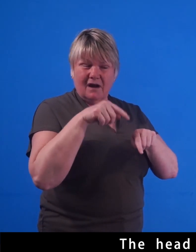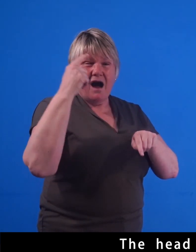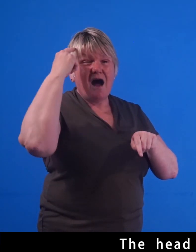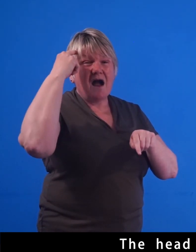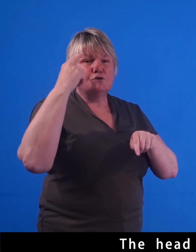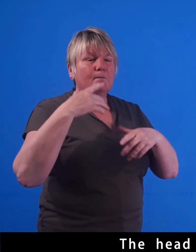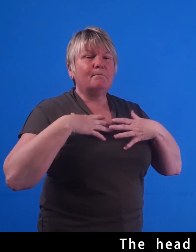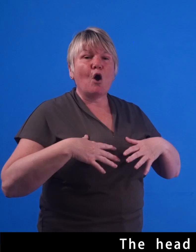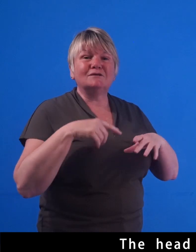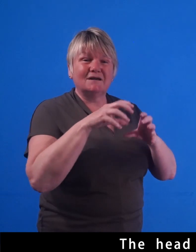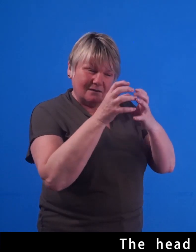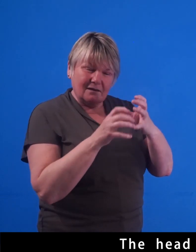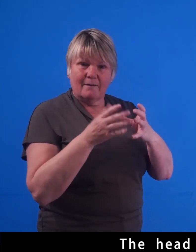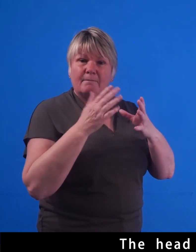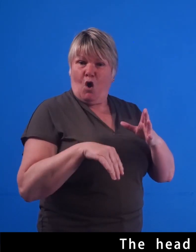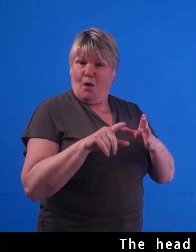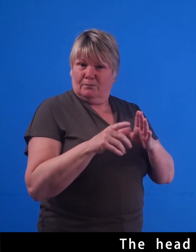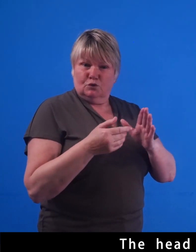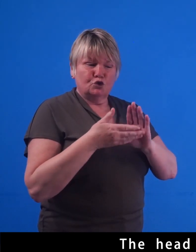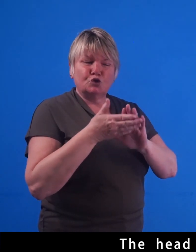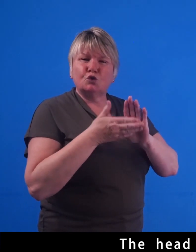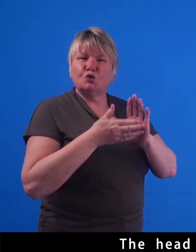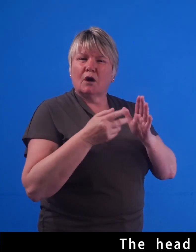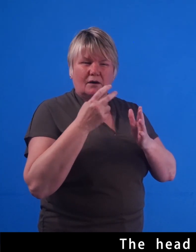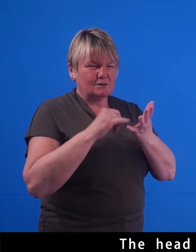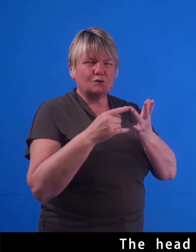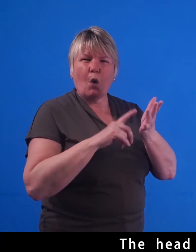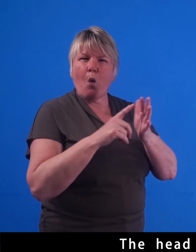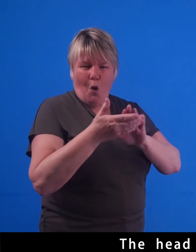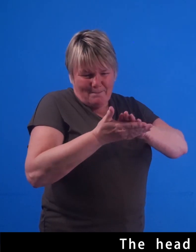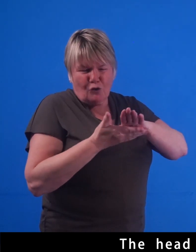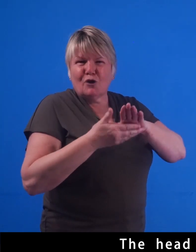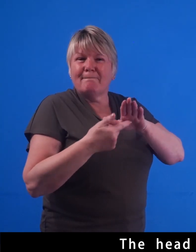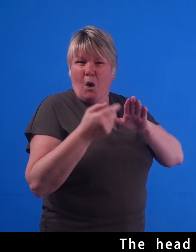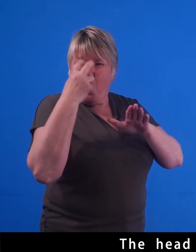The head and body are made from the sole of an old shoe,